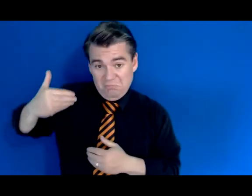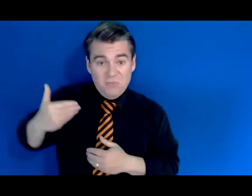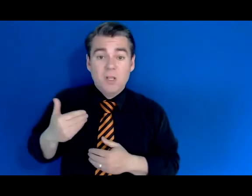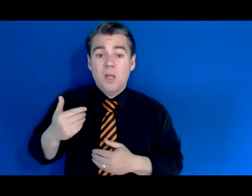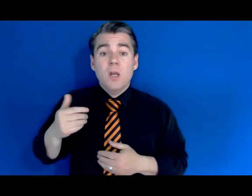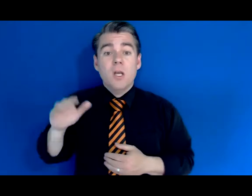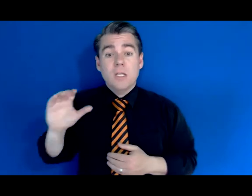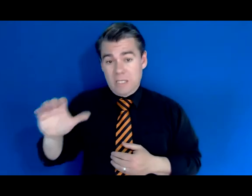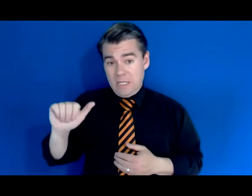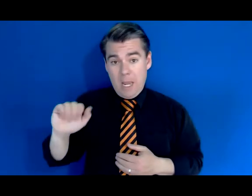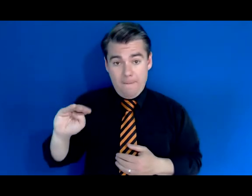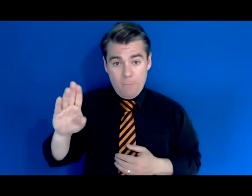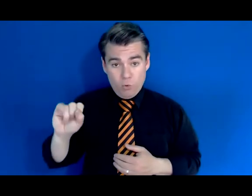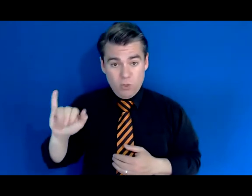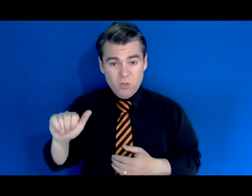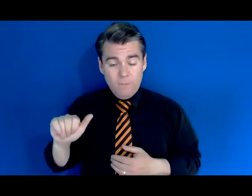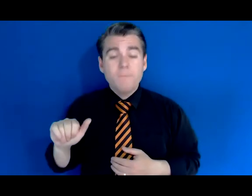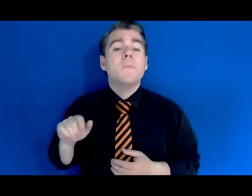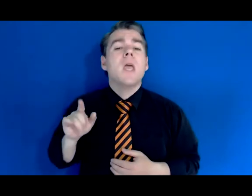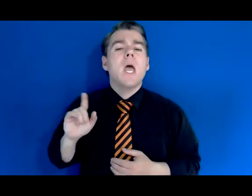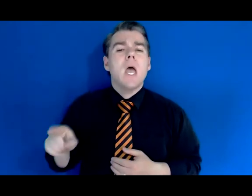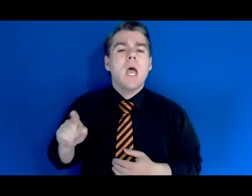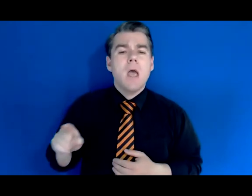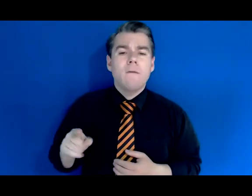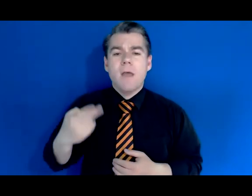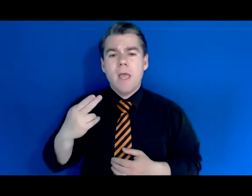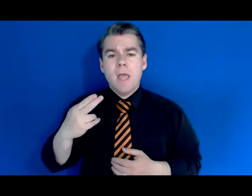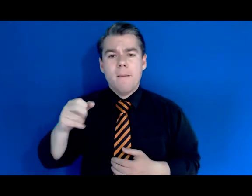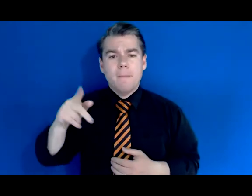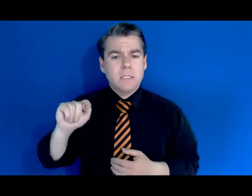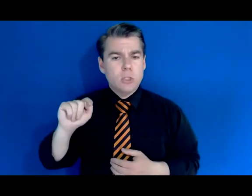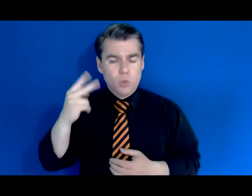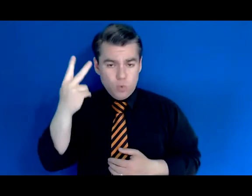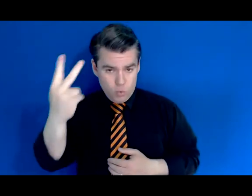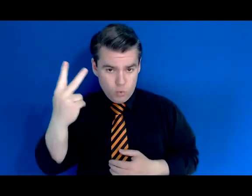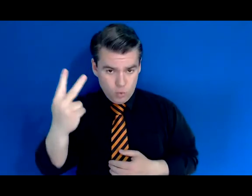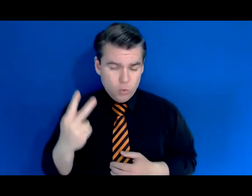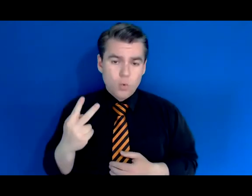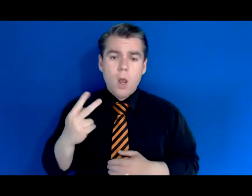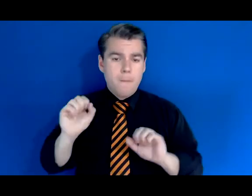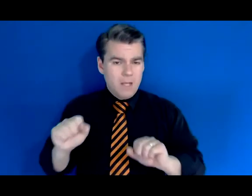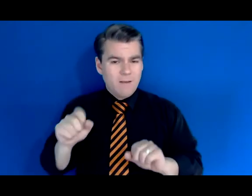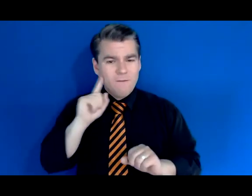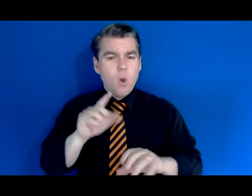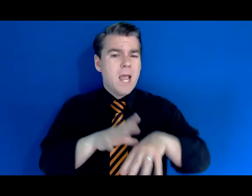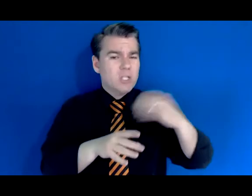a HEPA2 protective ability against external toxins such as